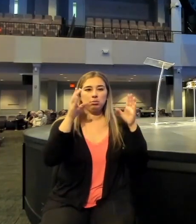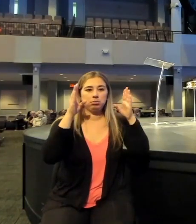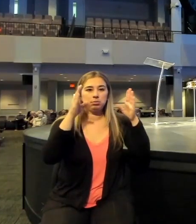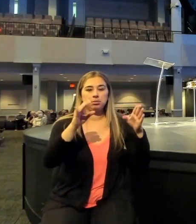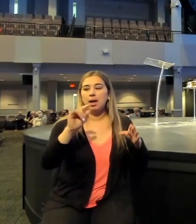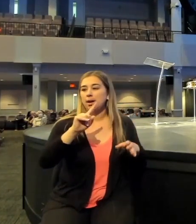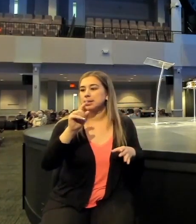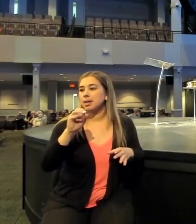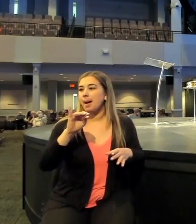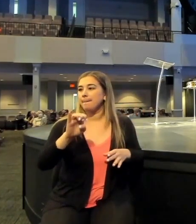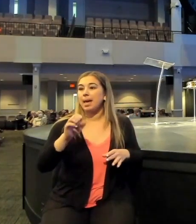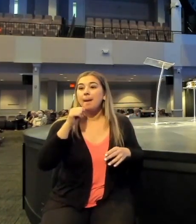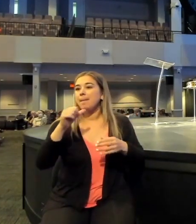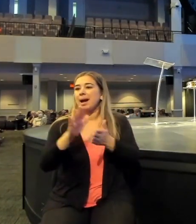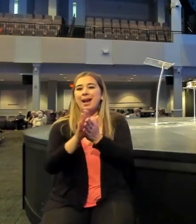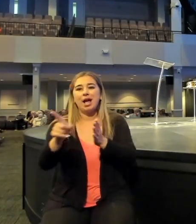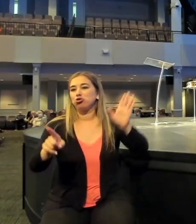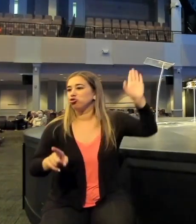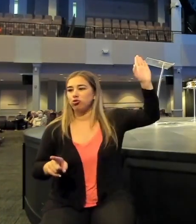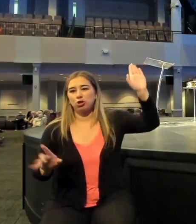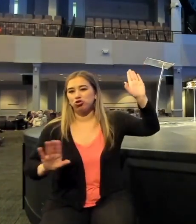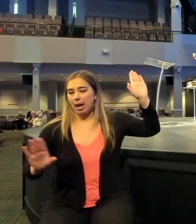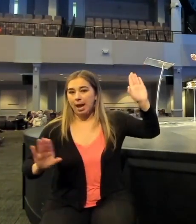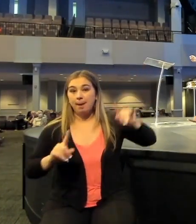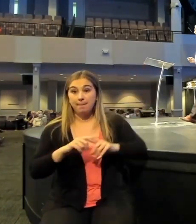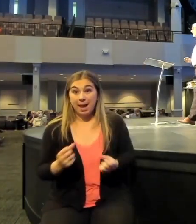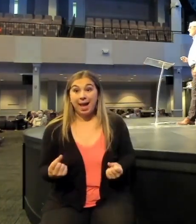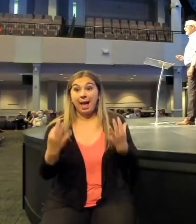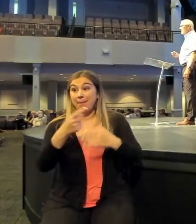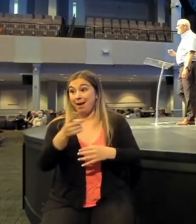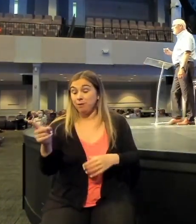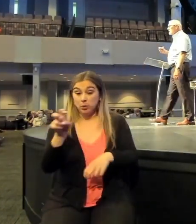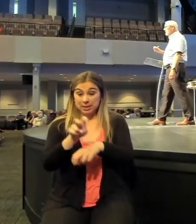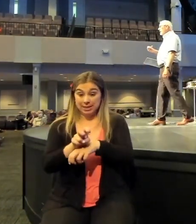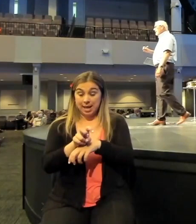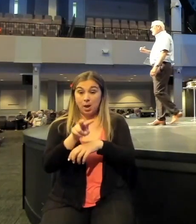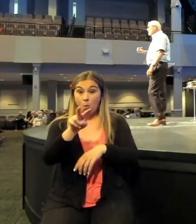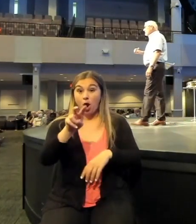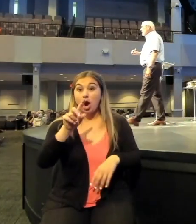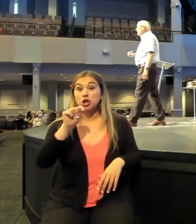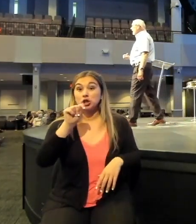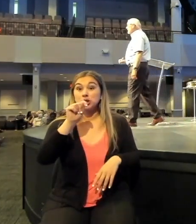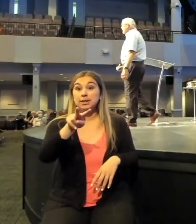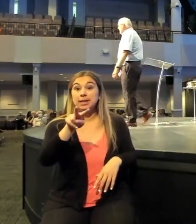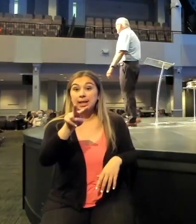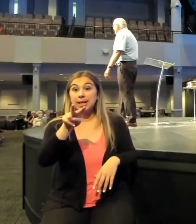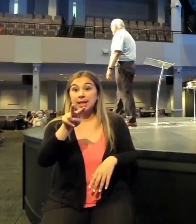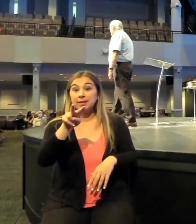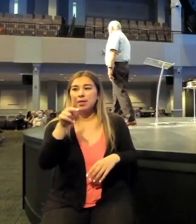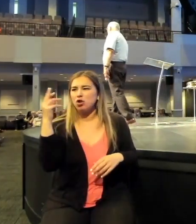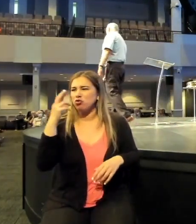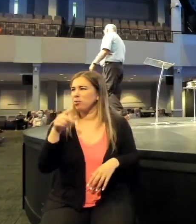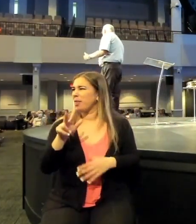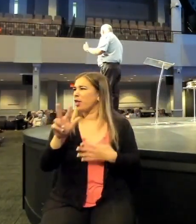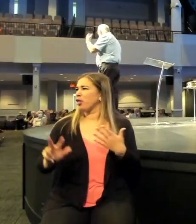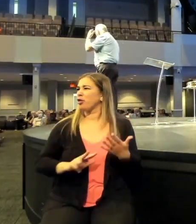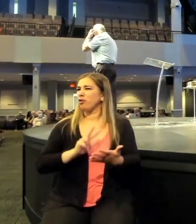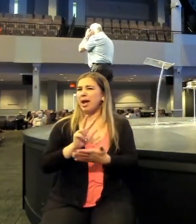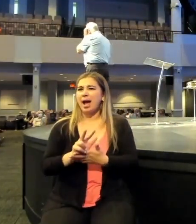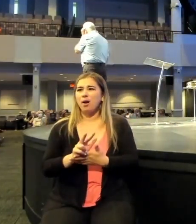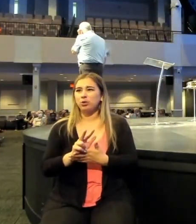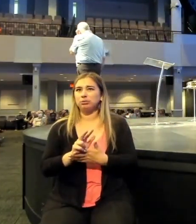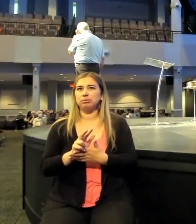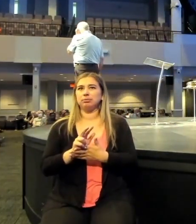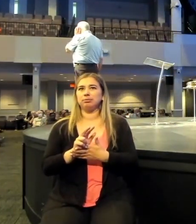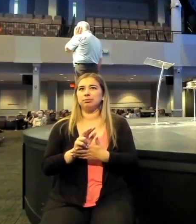I'm not going to ask you to raise your hand on this, but how many of you sat before a television and then suddenly you realize you'd been there for 3 hours, okay?